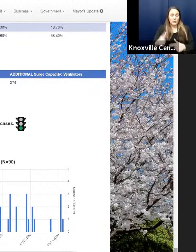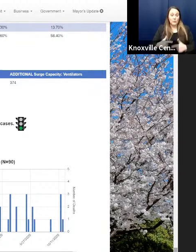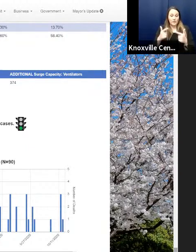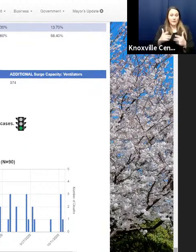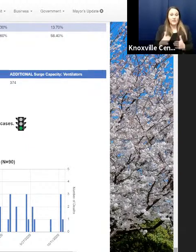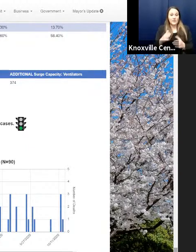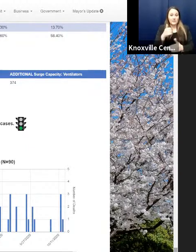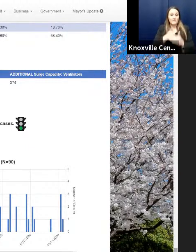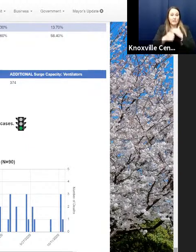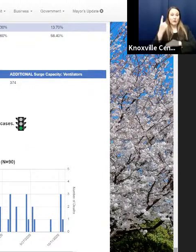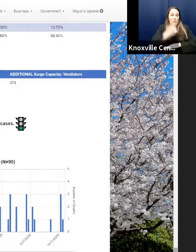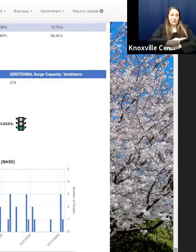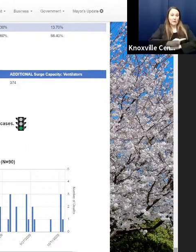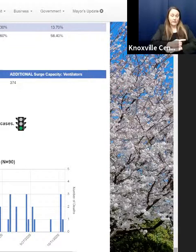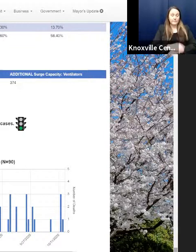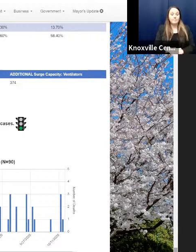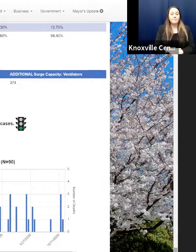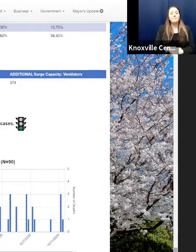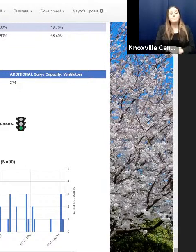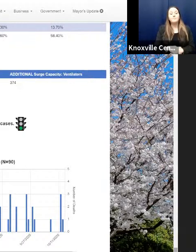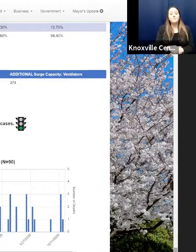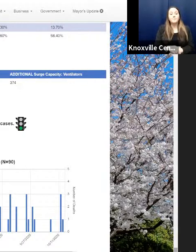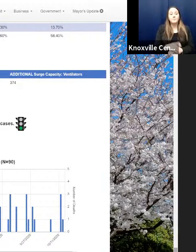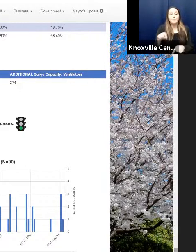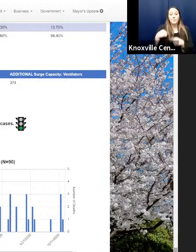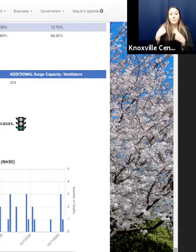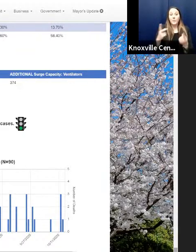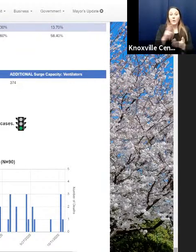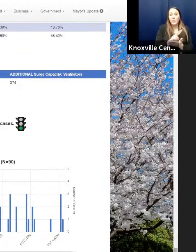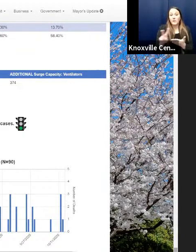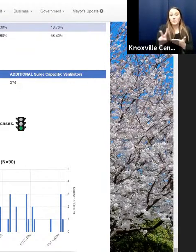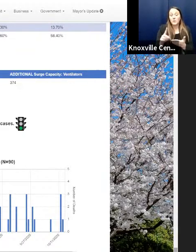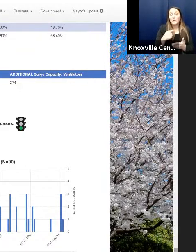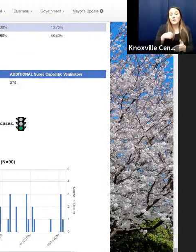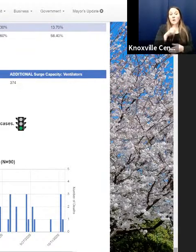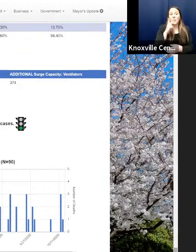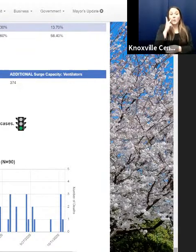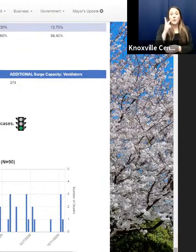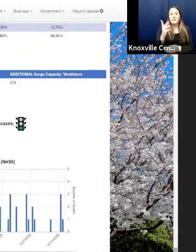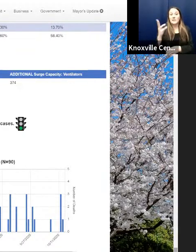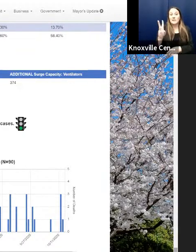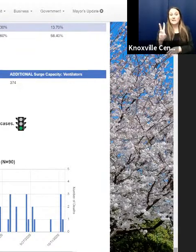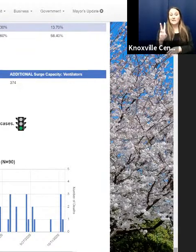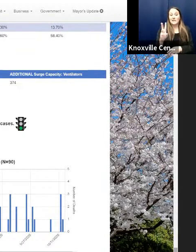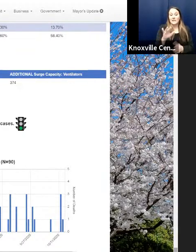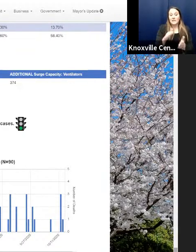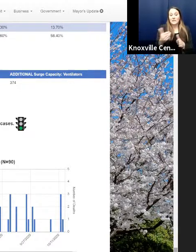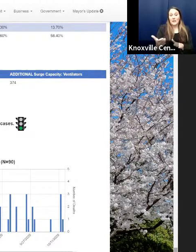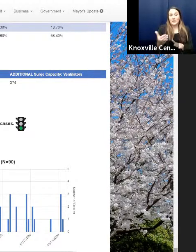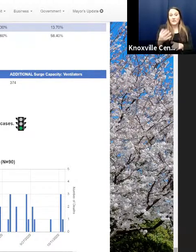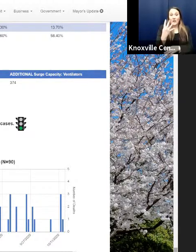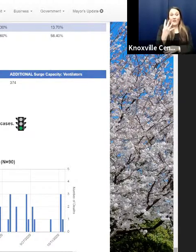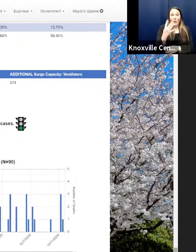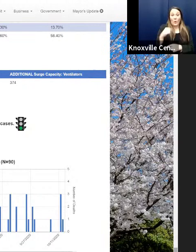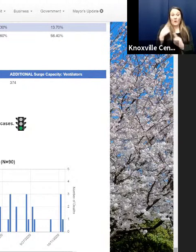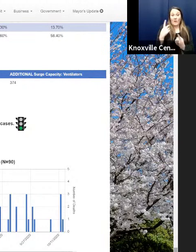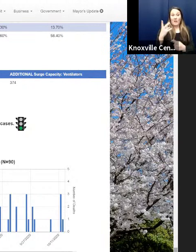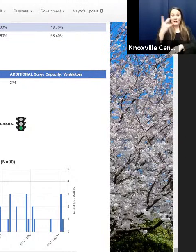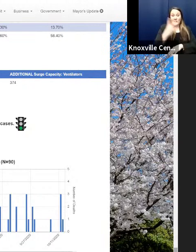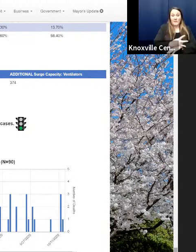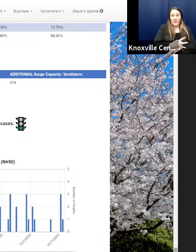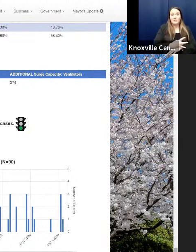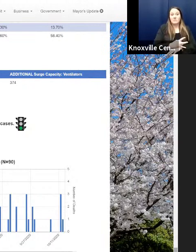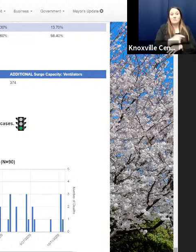death. Over the past 2 weeks, we have seen 6 deaths, with 4 in the last 7 days.